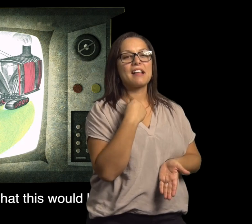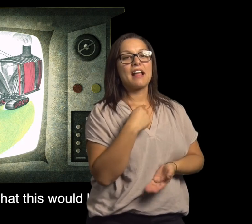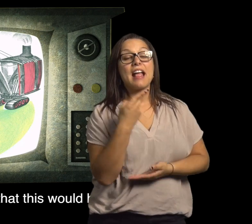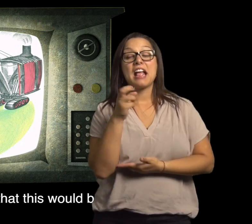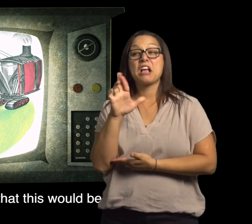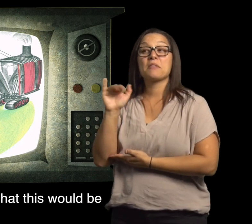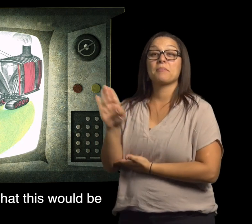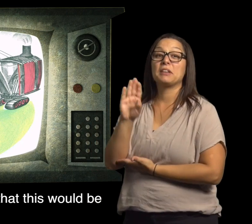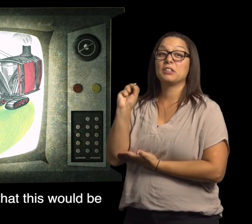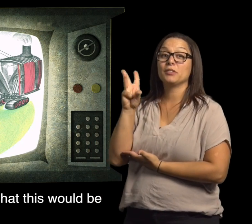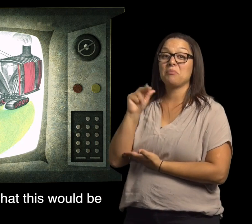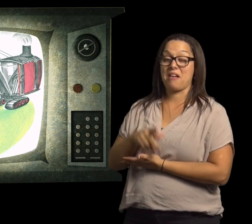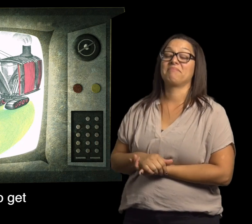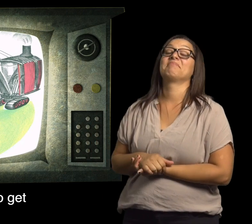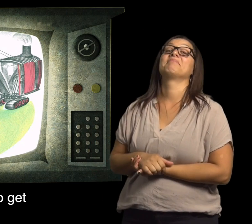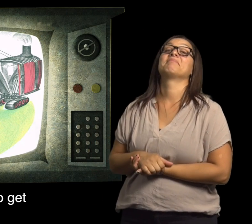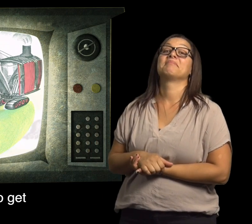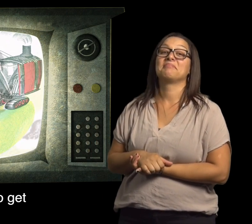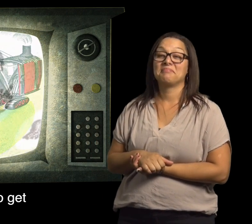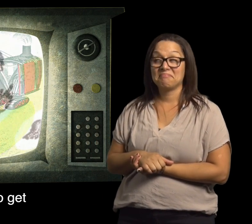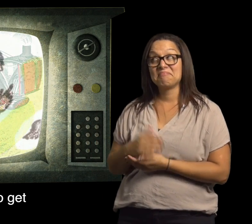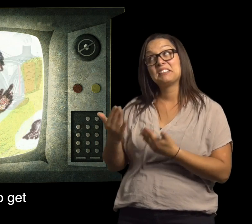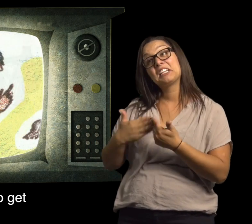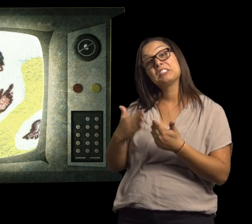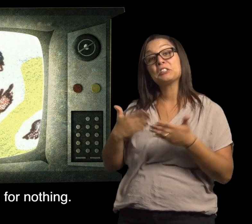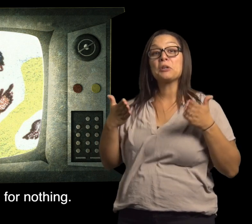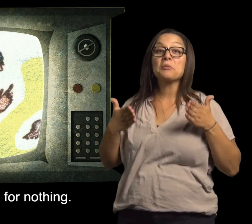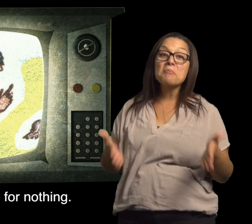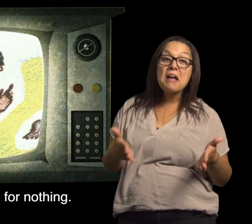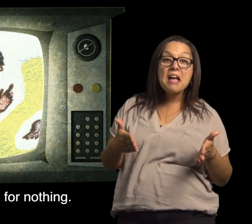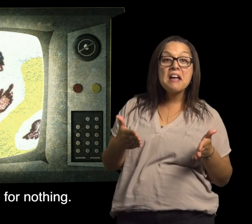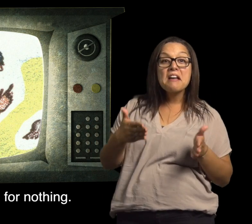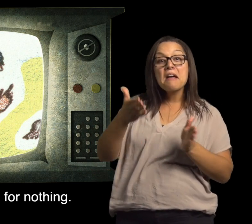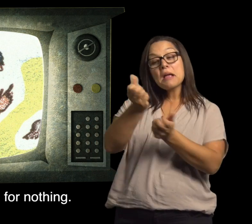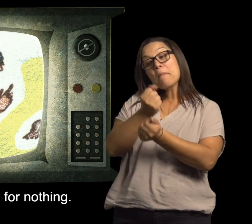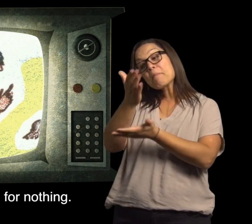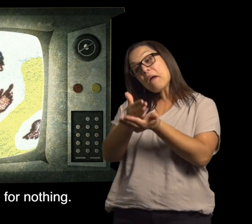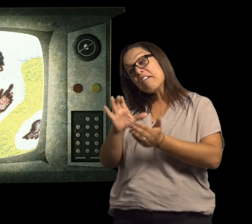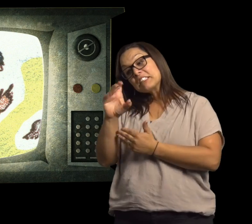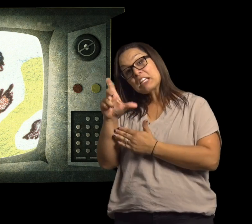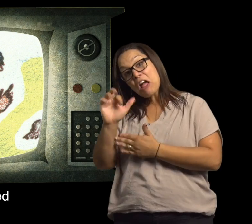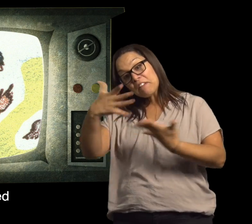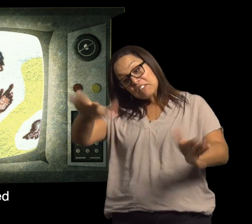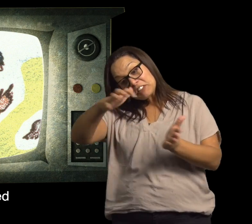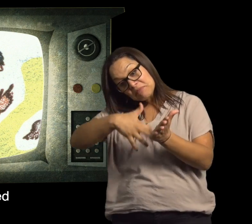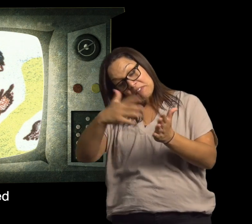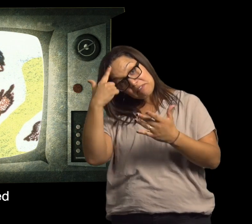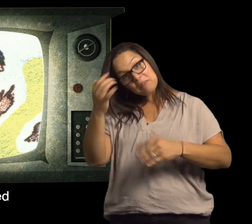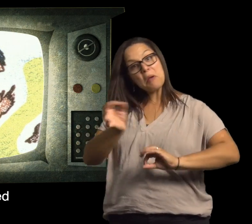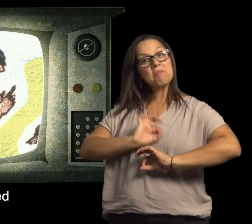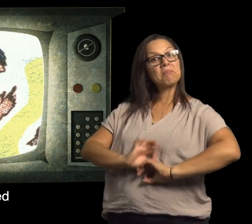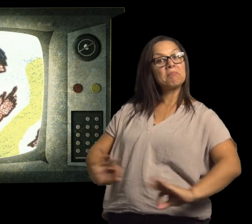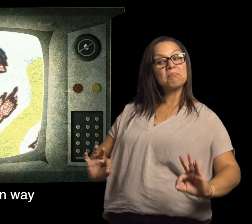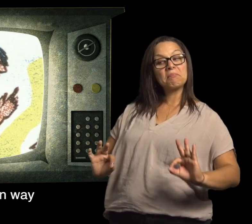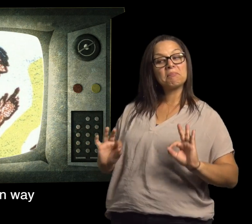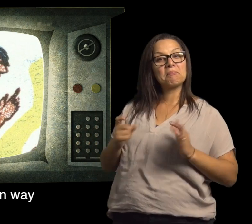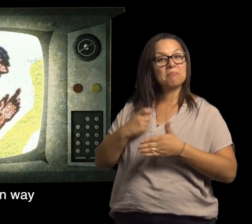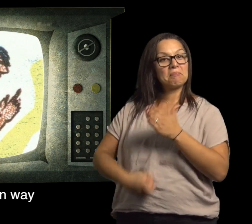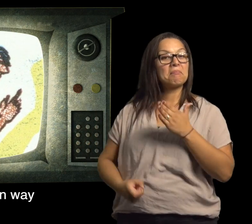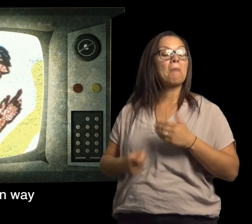Swap thought that this would be an easy way to get part of the cellar dug for nothing. So he smiled, in rather a mean